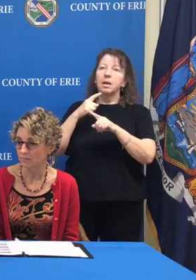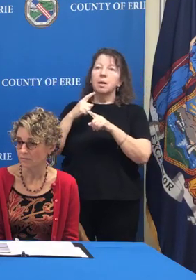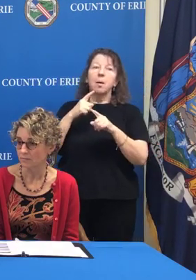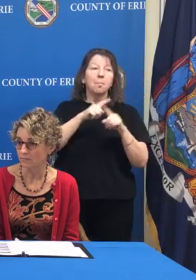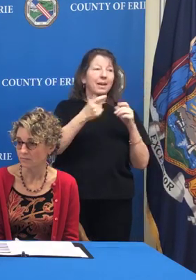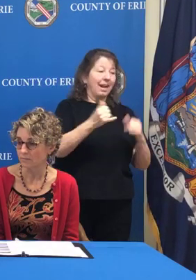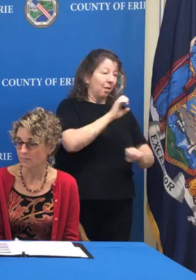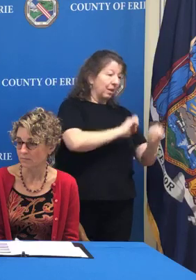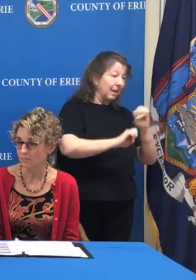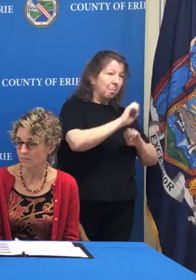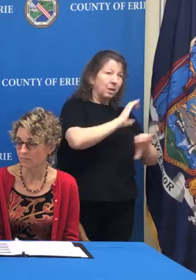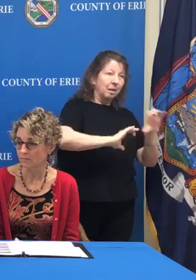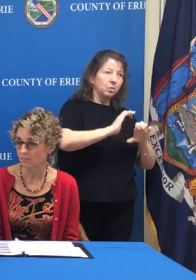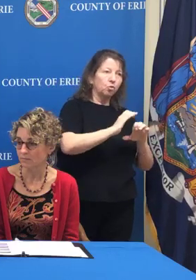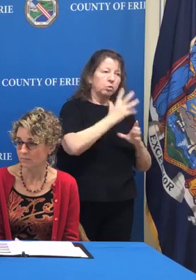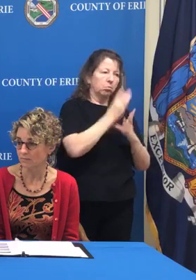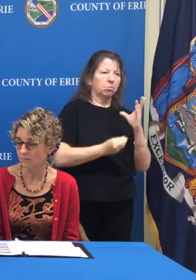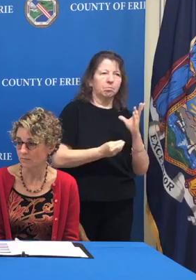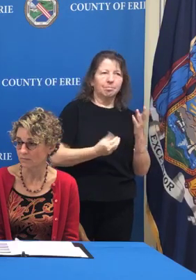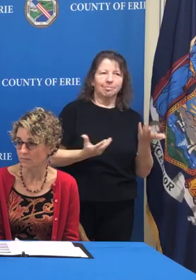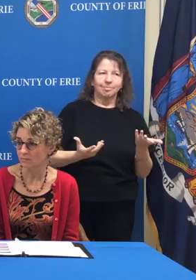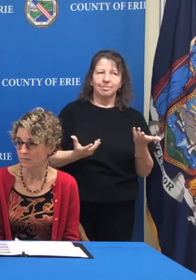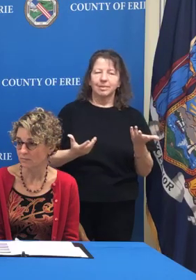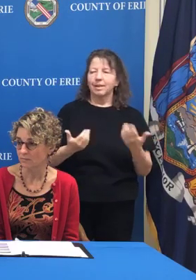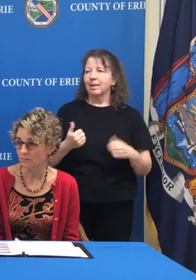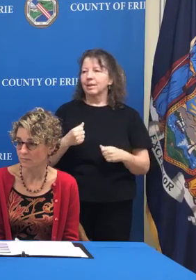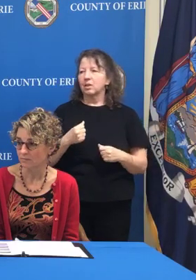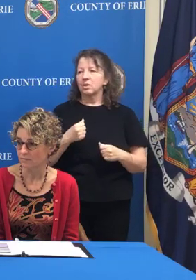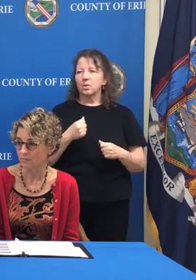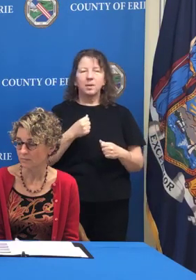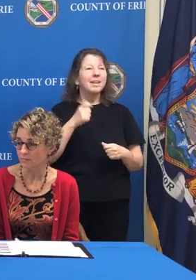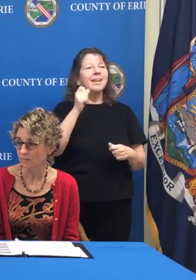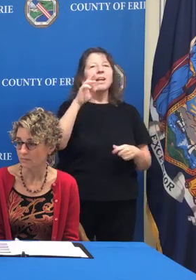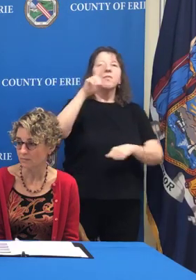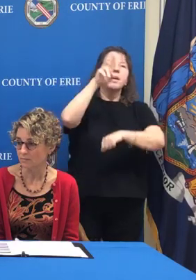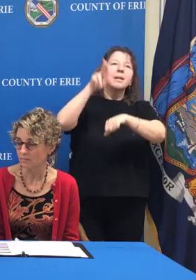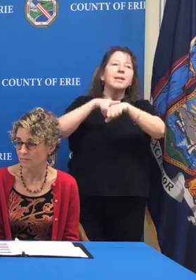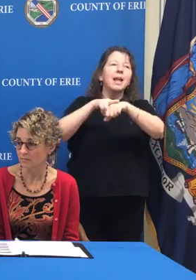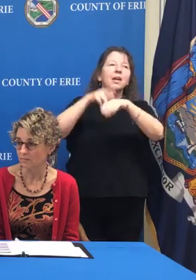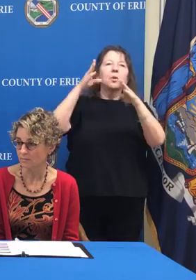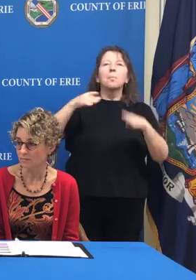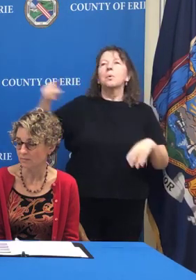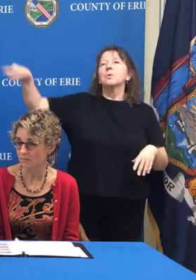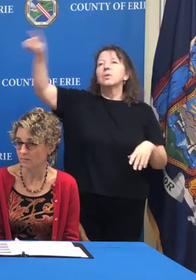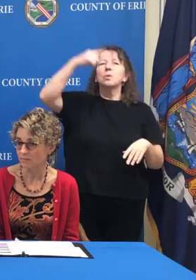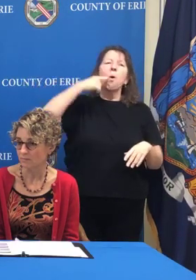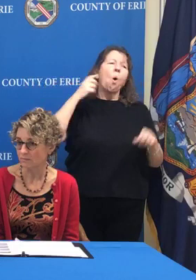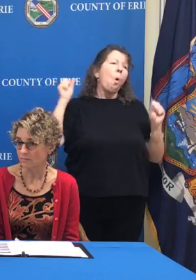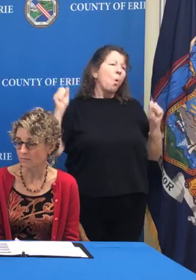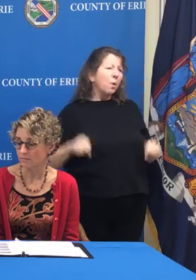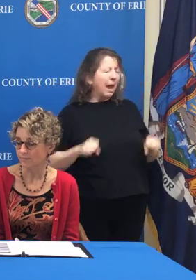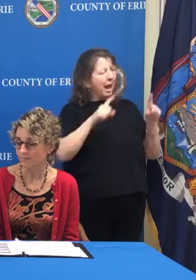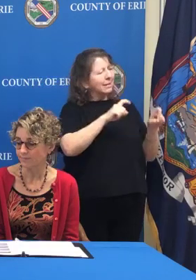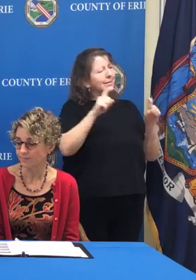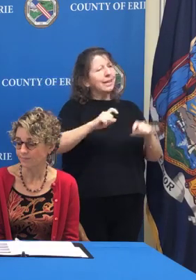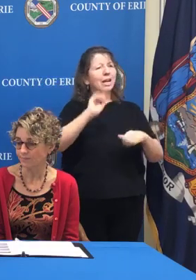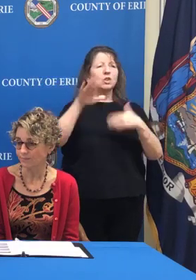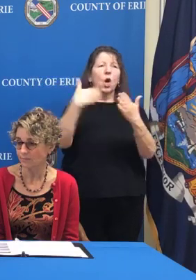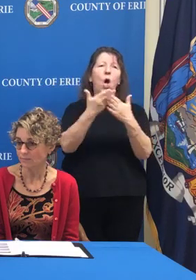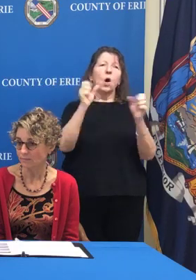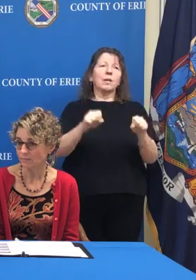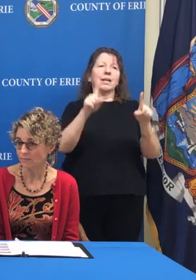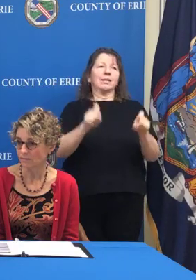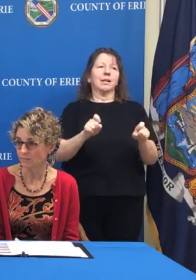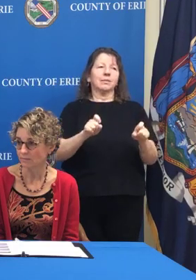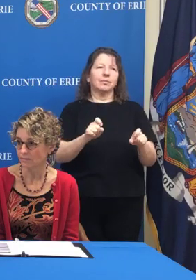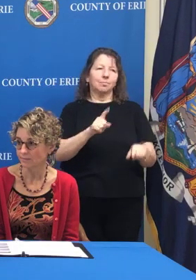reagents. I get very disappointed every time I hear someone on the national level saying there's testing capability for everyone, because we know that's not